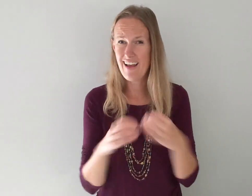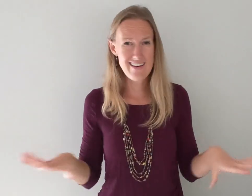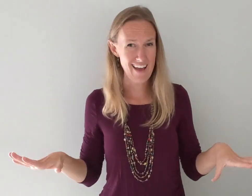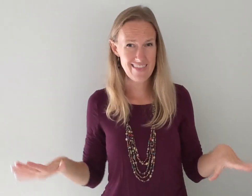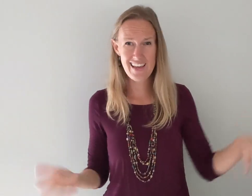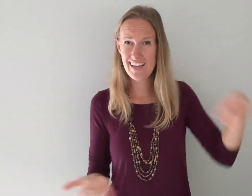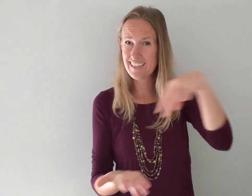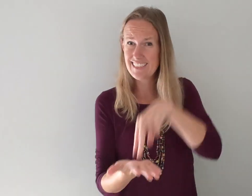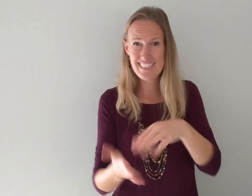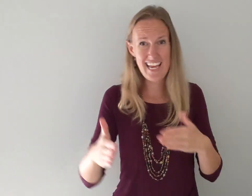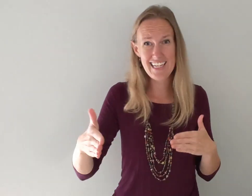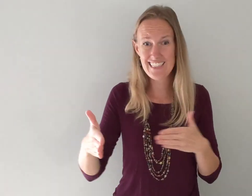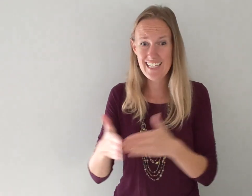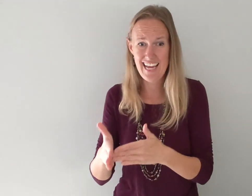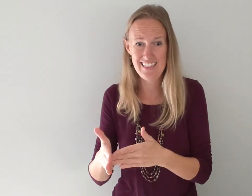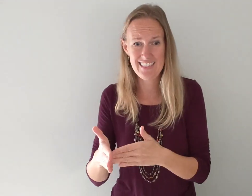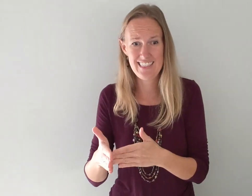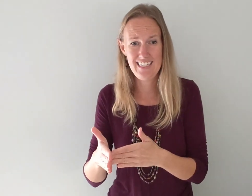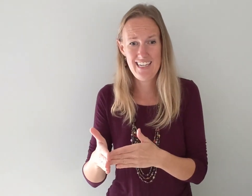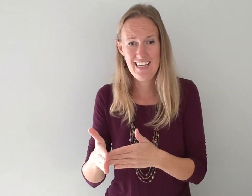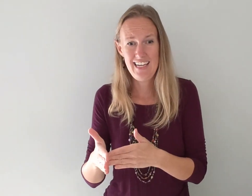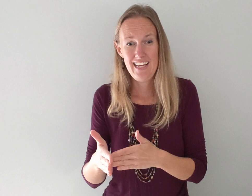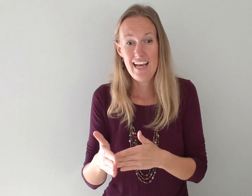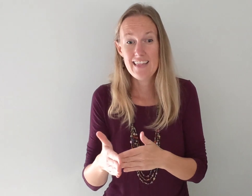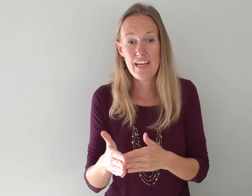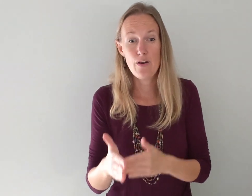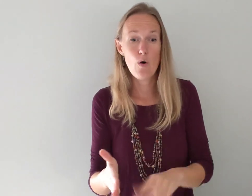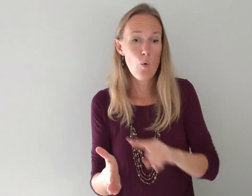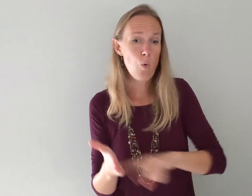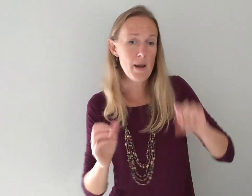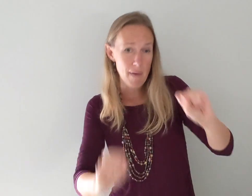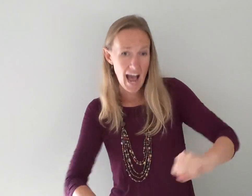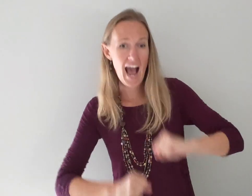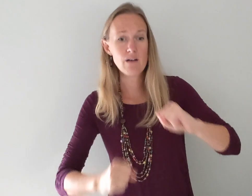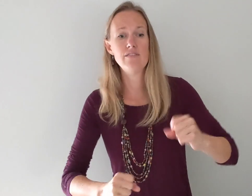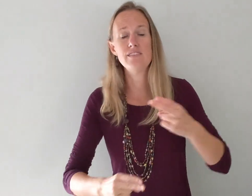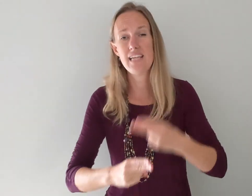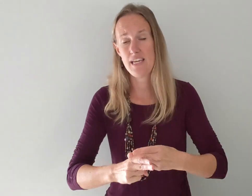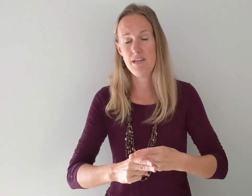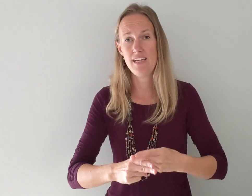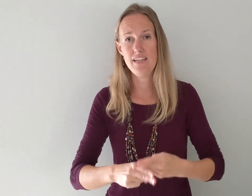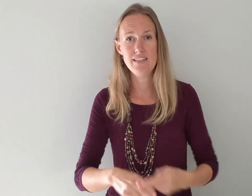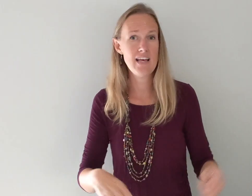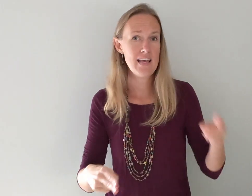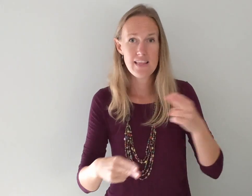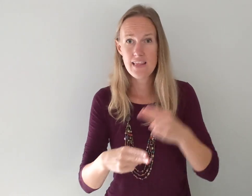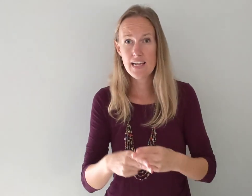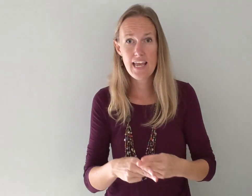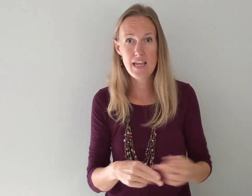again, nothing can stand against. And then what a powerful name it is, the name